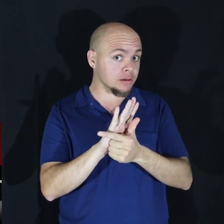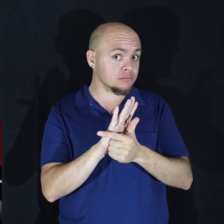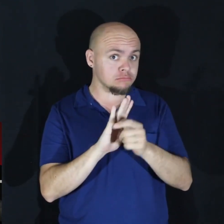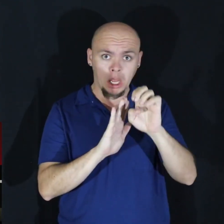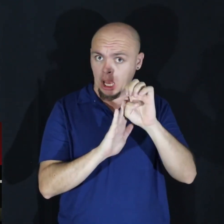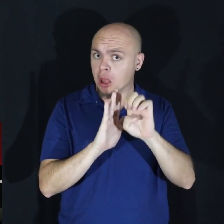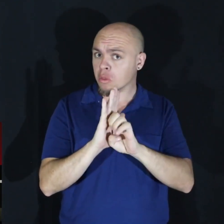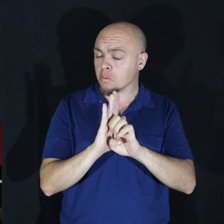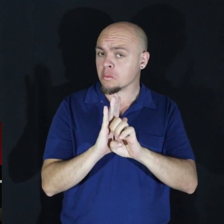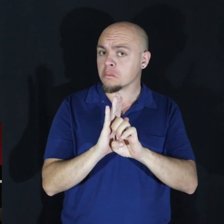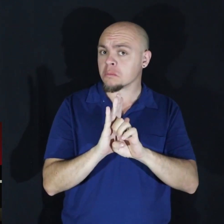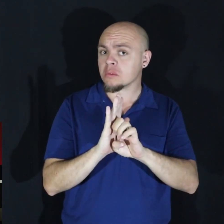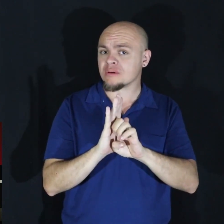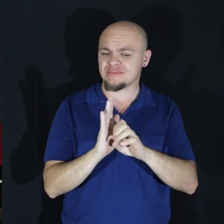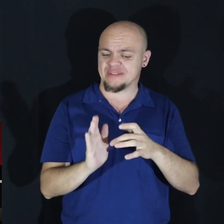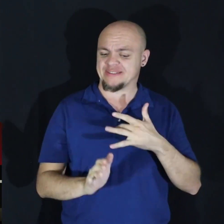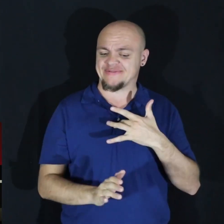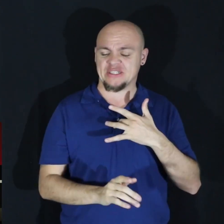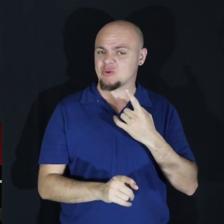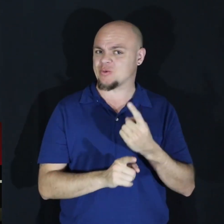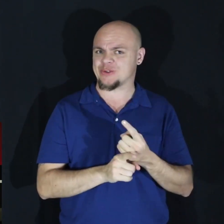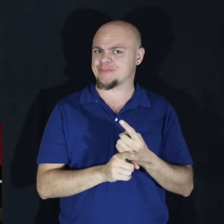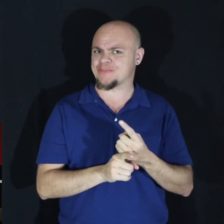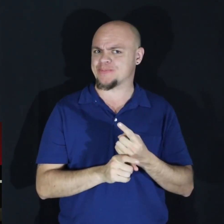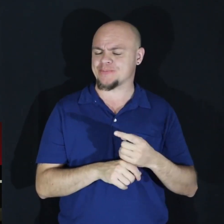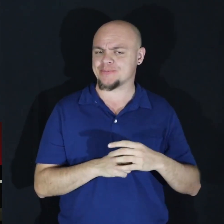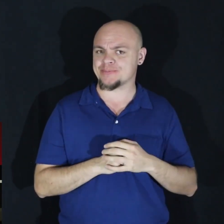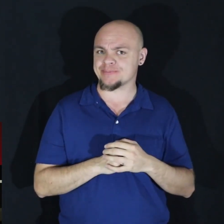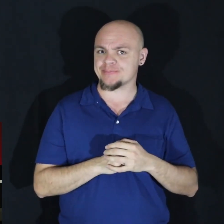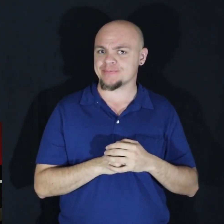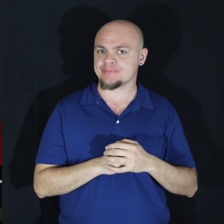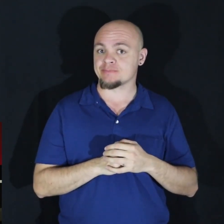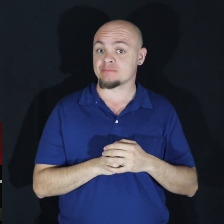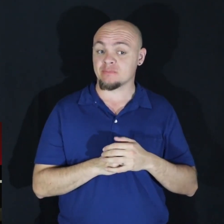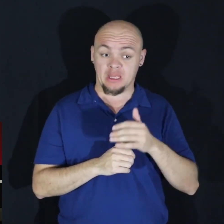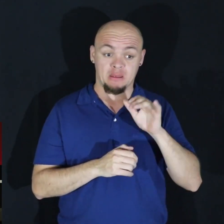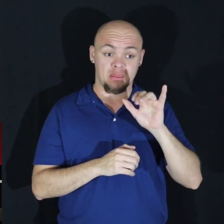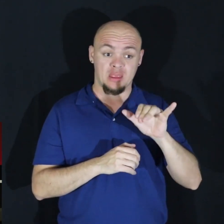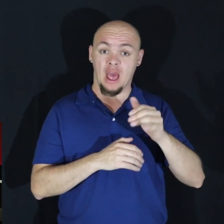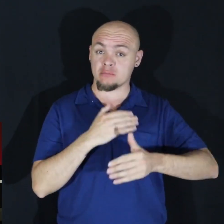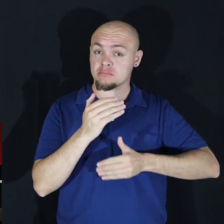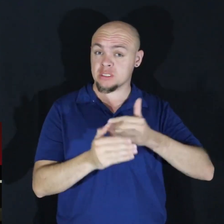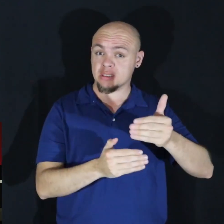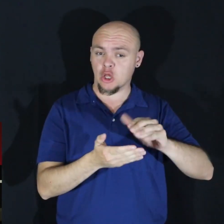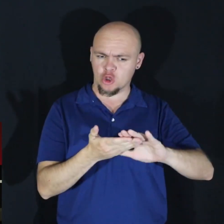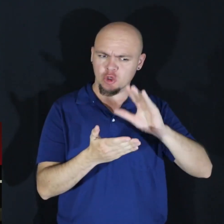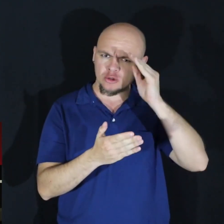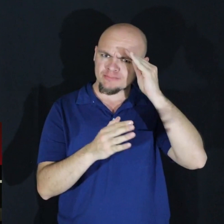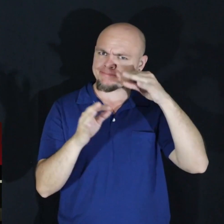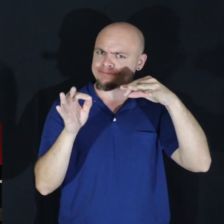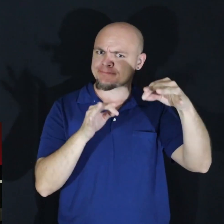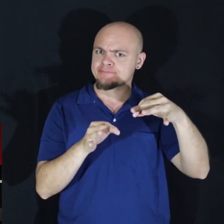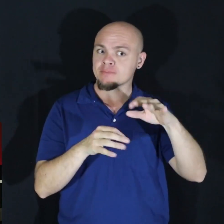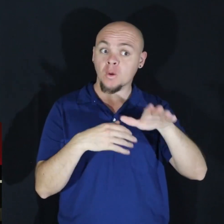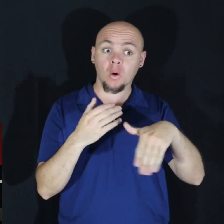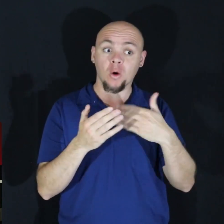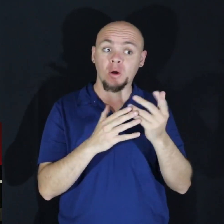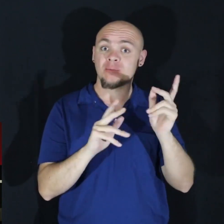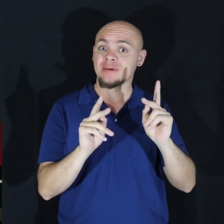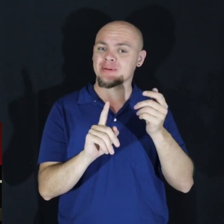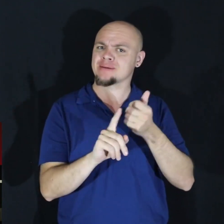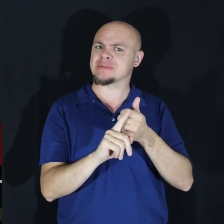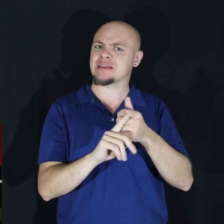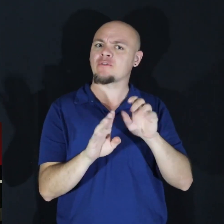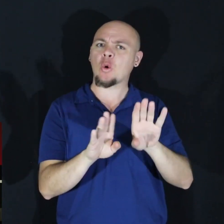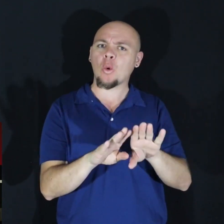ethical, but it didn't feel right. But I'll tell you what I learned along that journey. We are all open books.